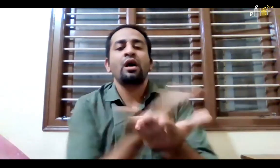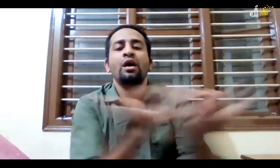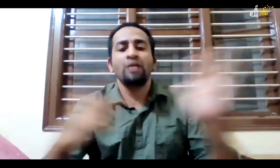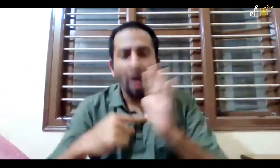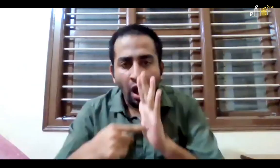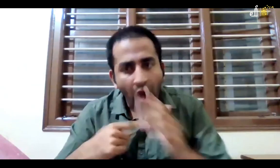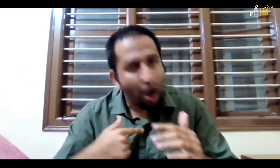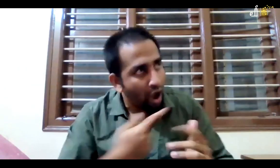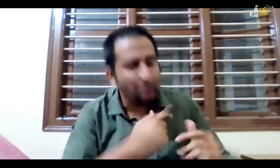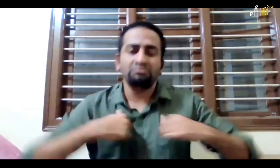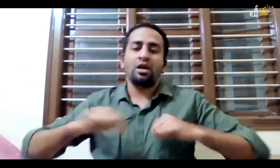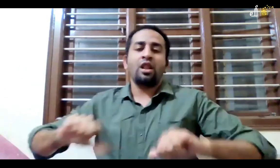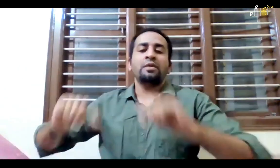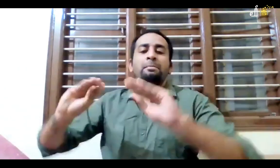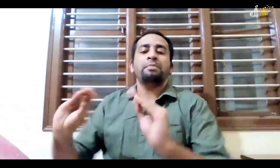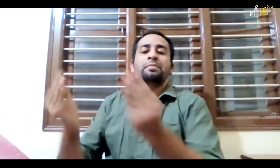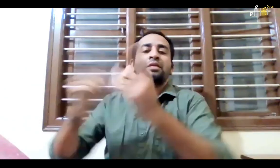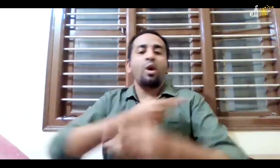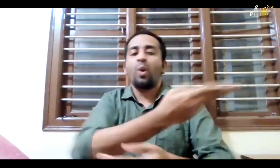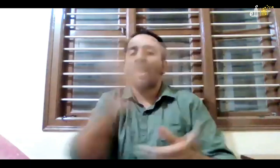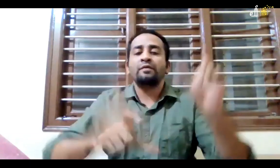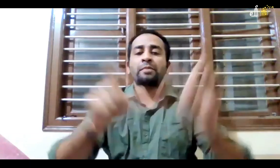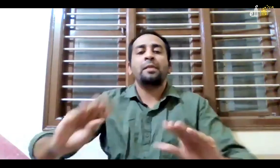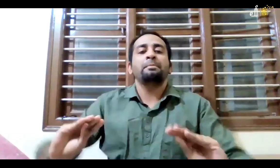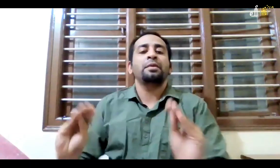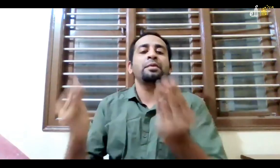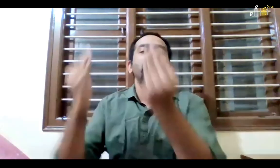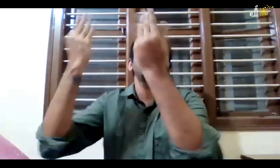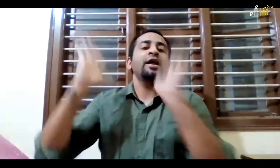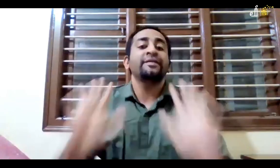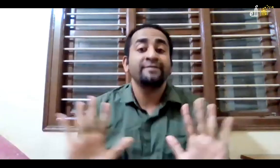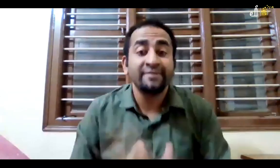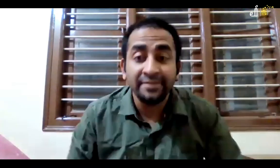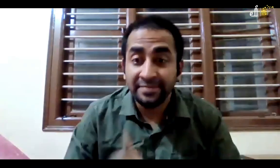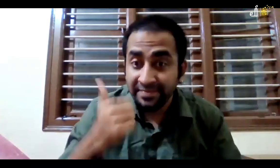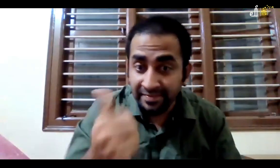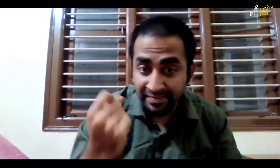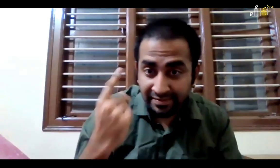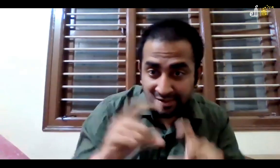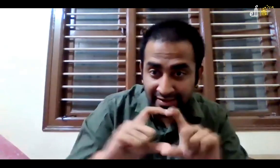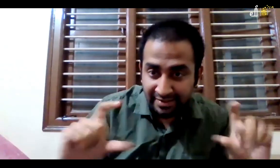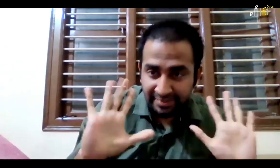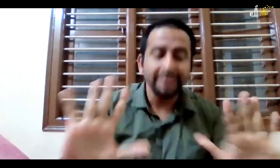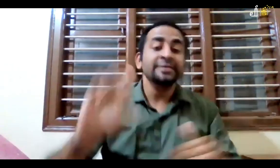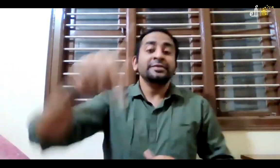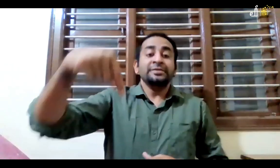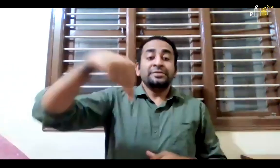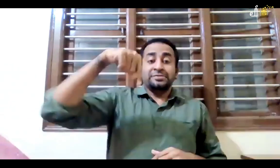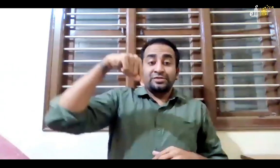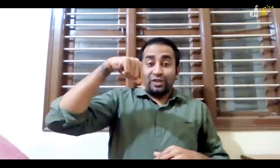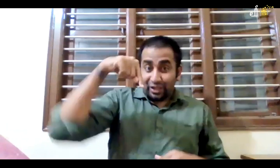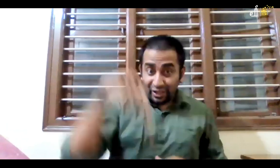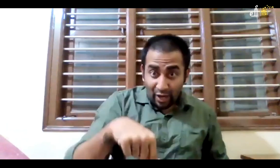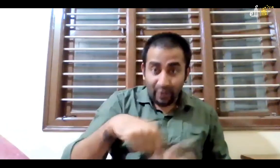for them, right? So the web page basically gives them a better confidence, gives them better motivation, that they can live their